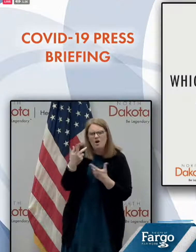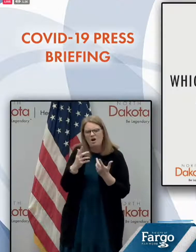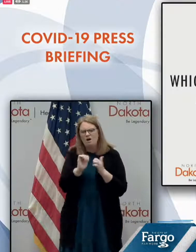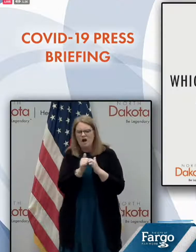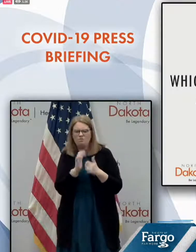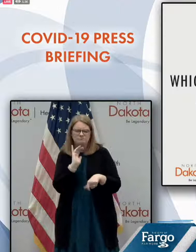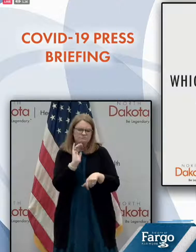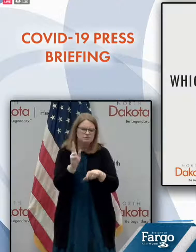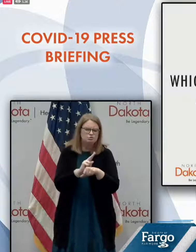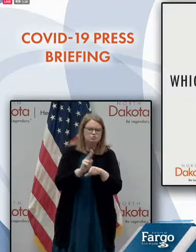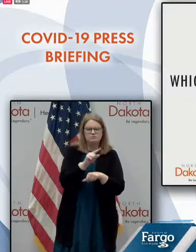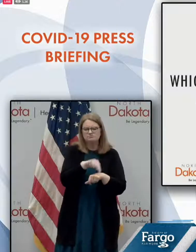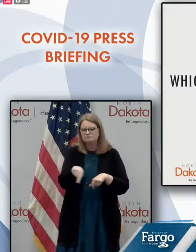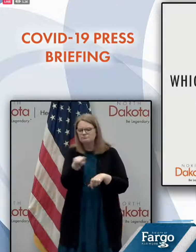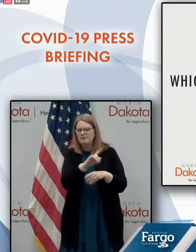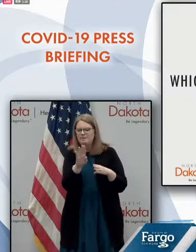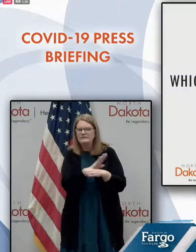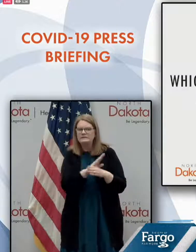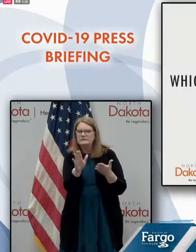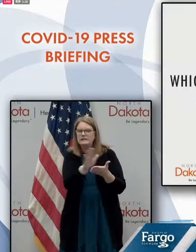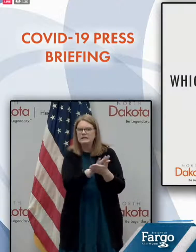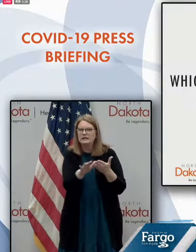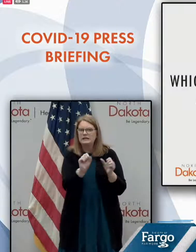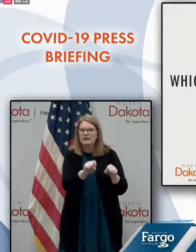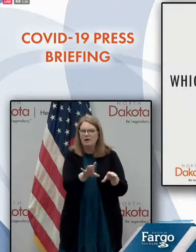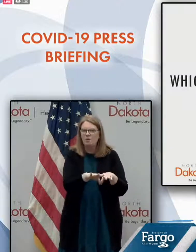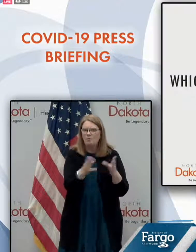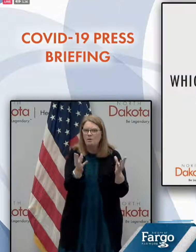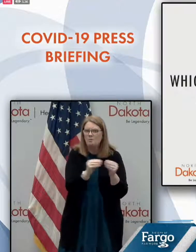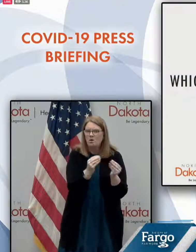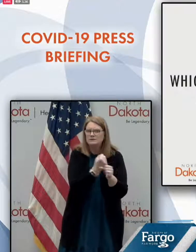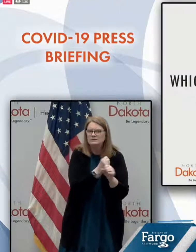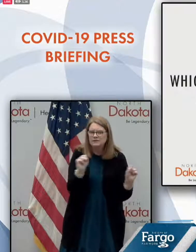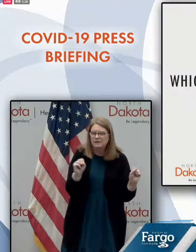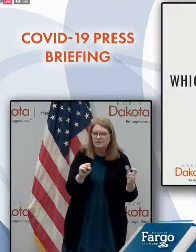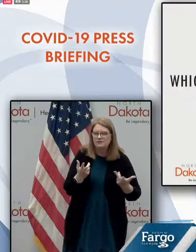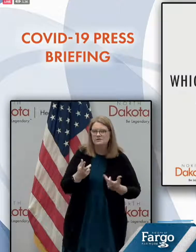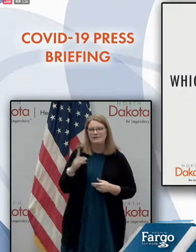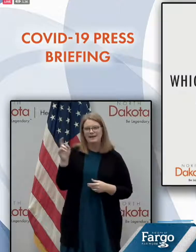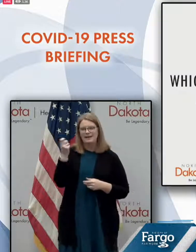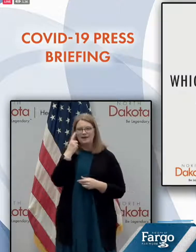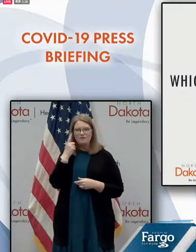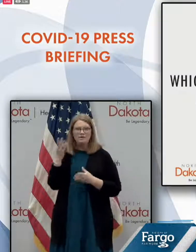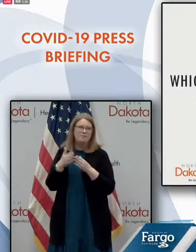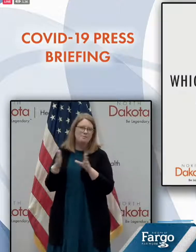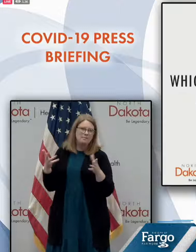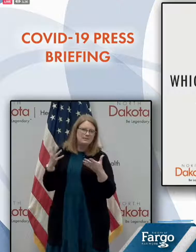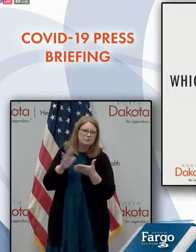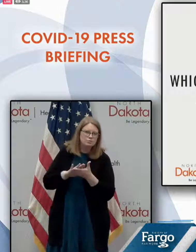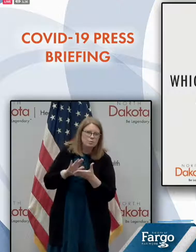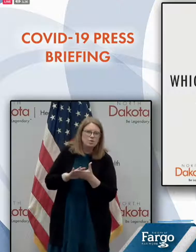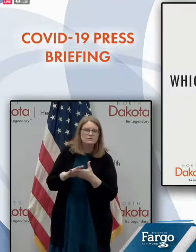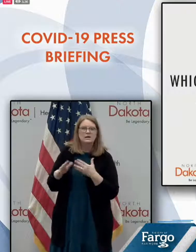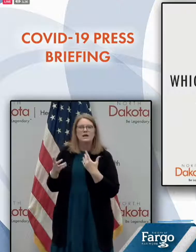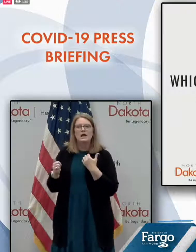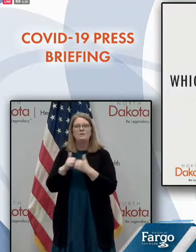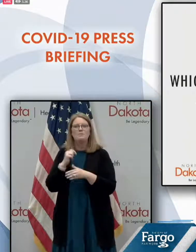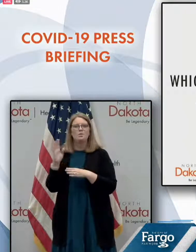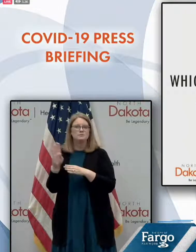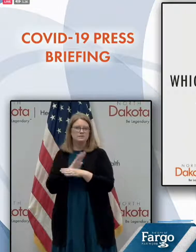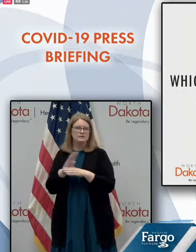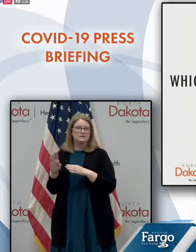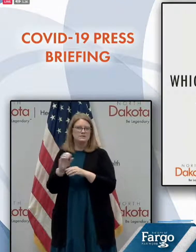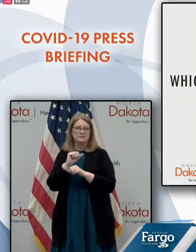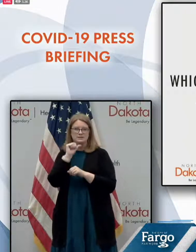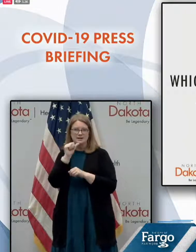And while eligibility is broad, certain entities are not eligible, like government entities, public schools, and most businesses without